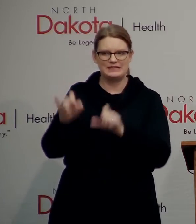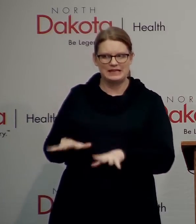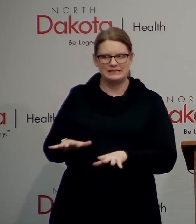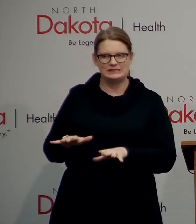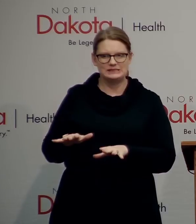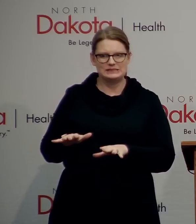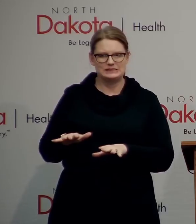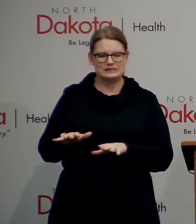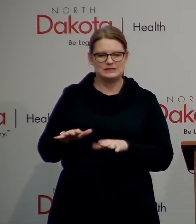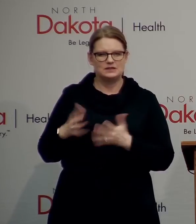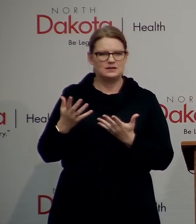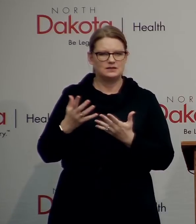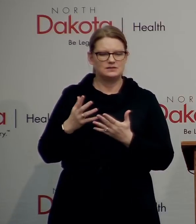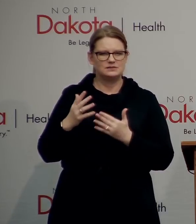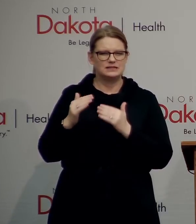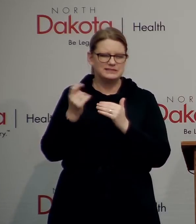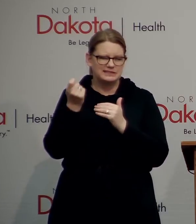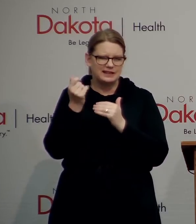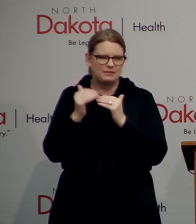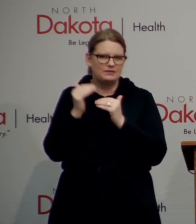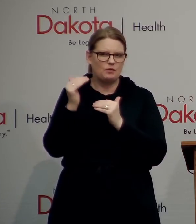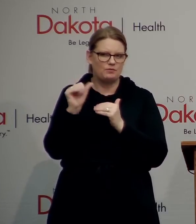over 10 in number.